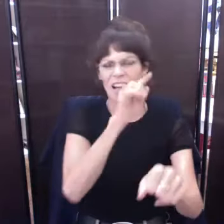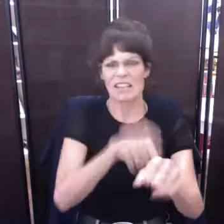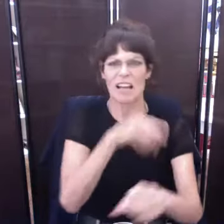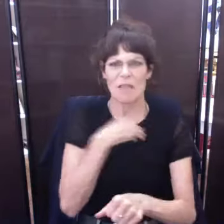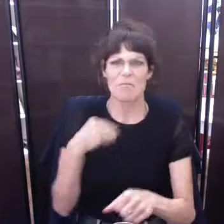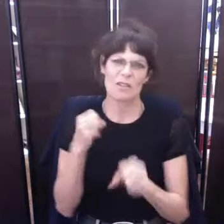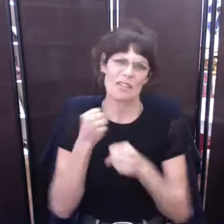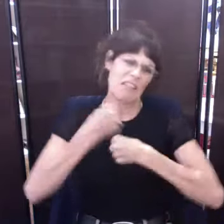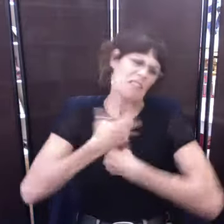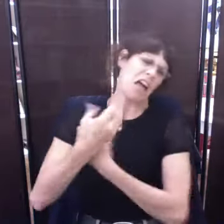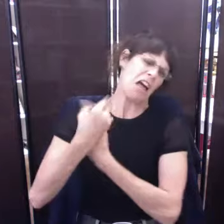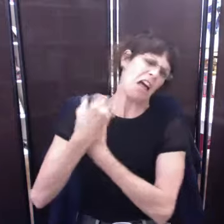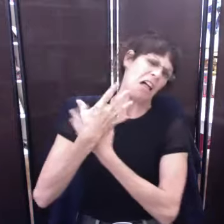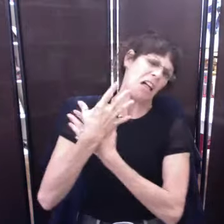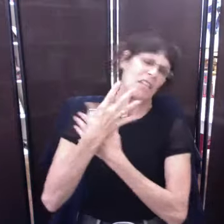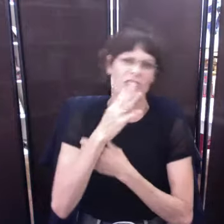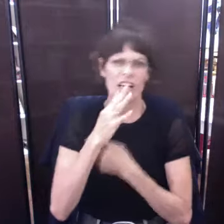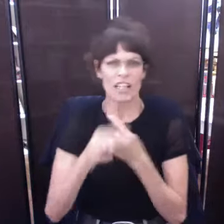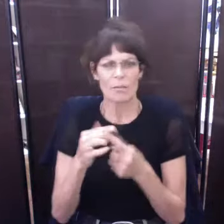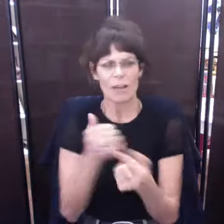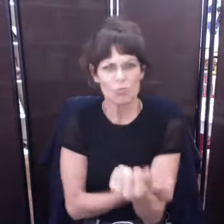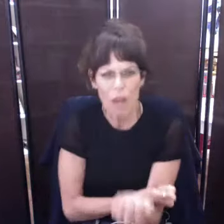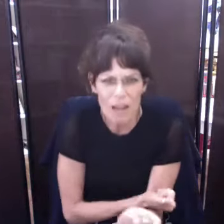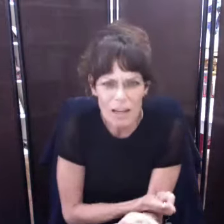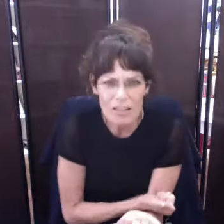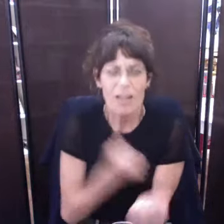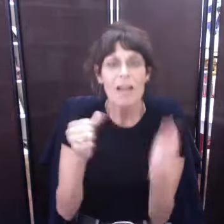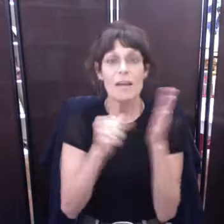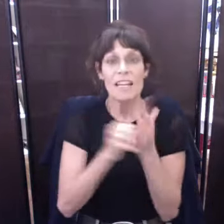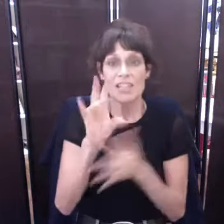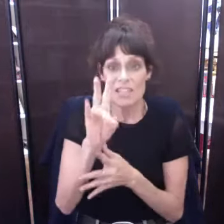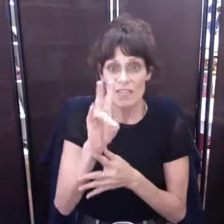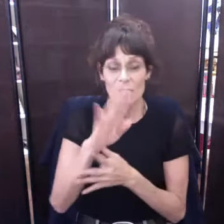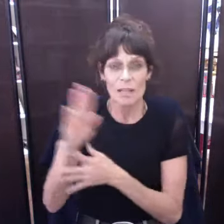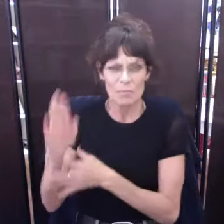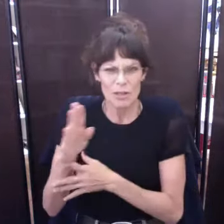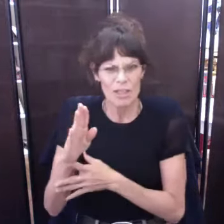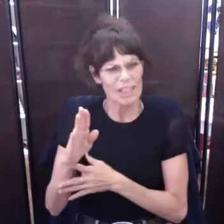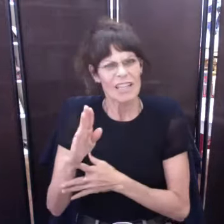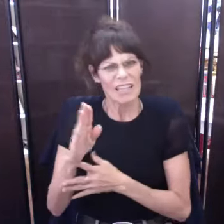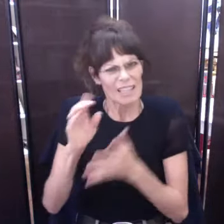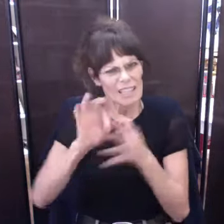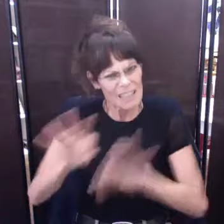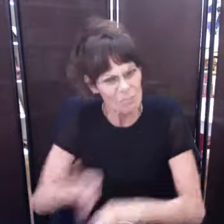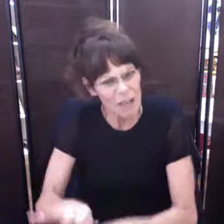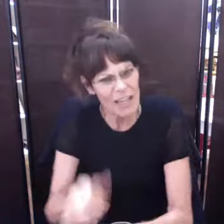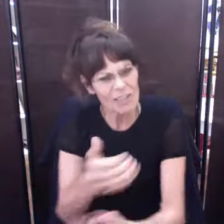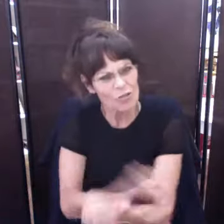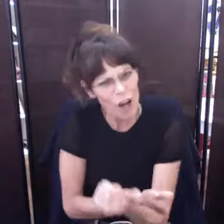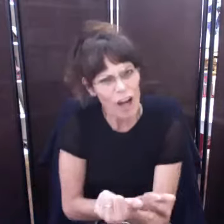talking about drugs. Are you kidding me? Page 7 of the big book talks about drugs. Bill's story talks about taking